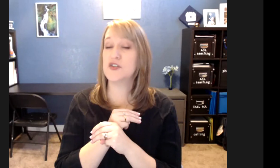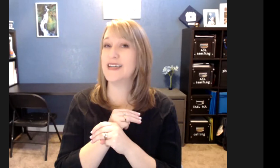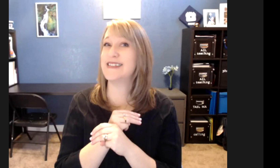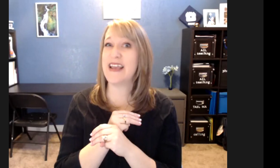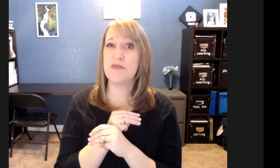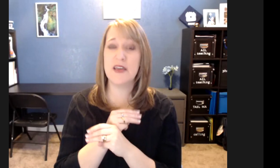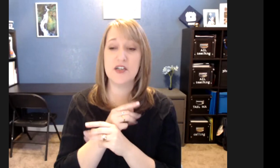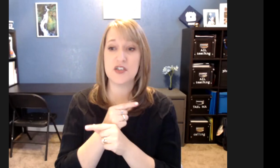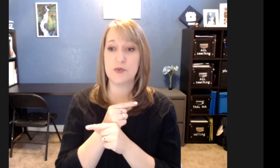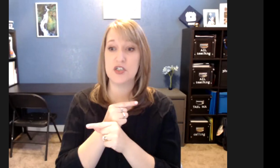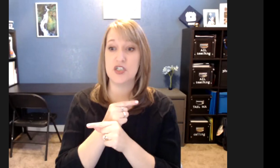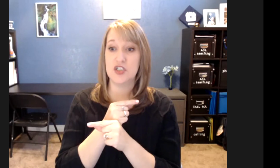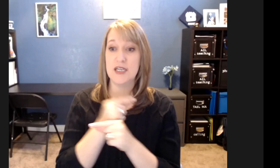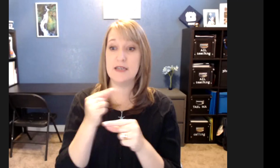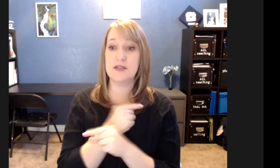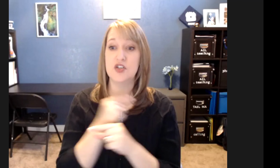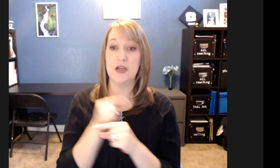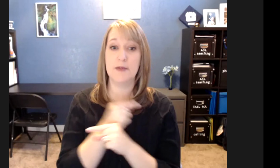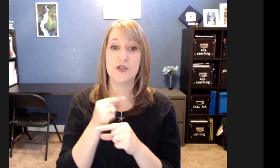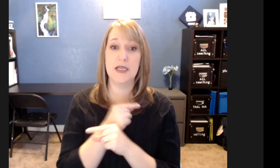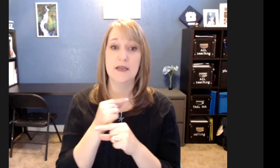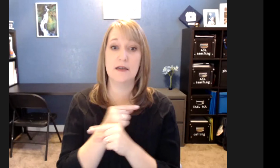Geometry, same thing, just switch to G's, geometry.